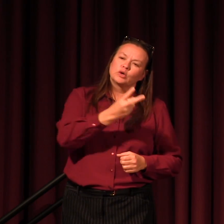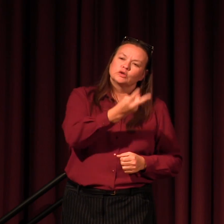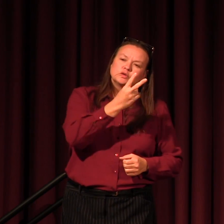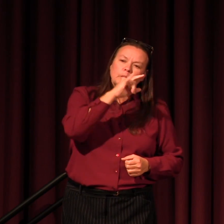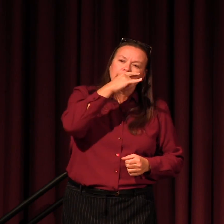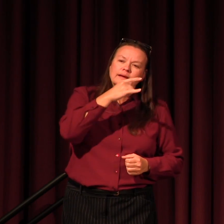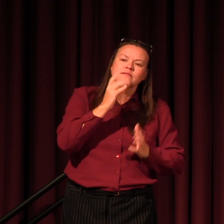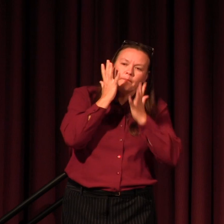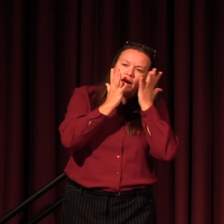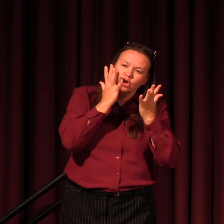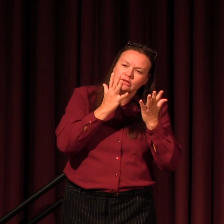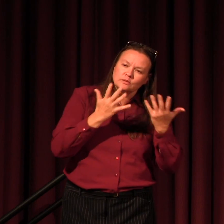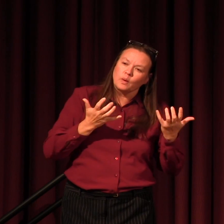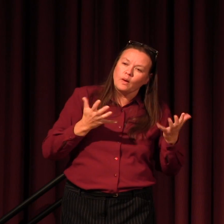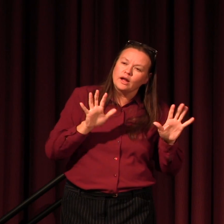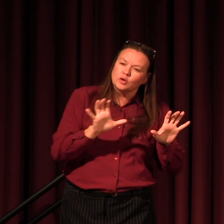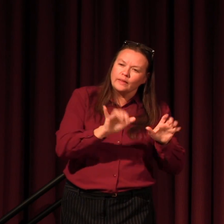with it.